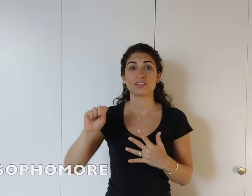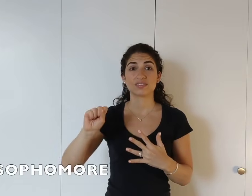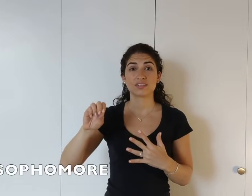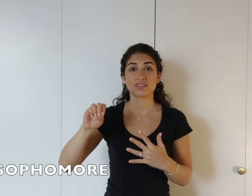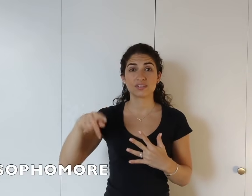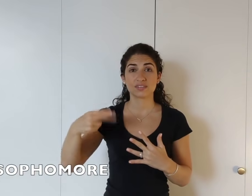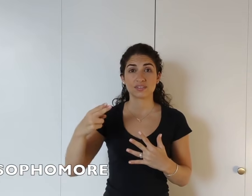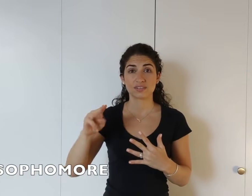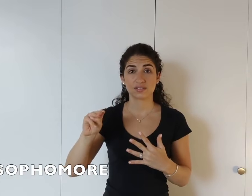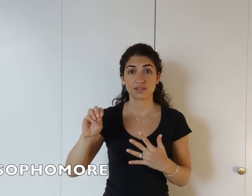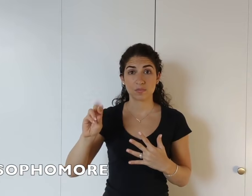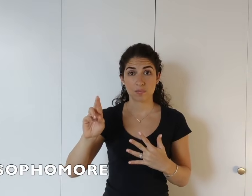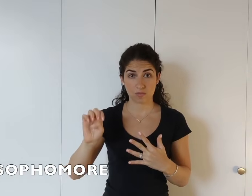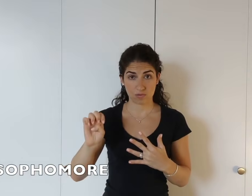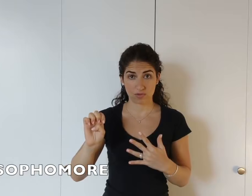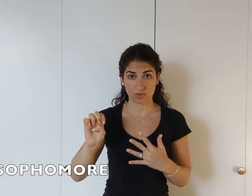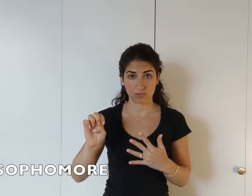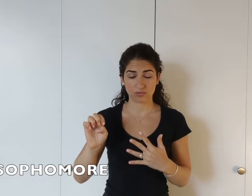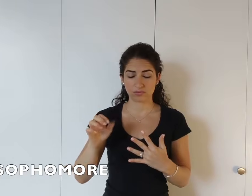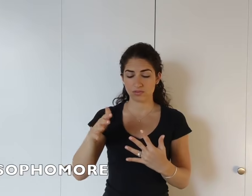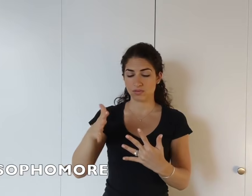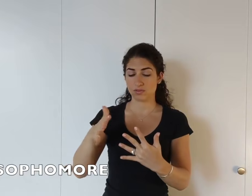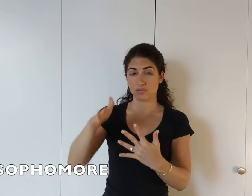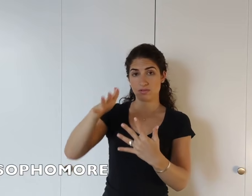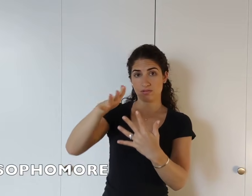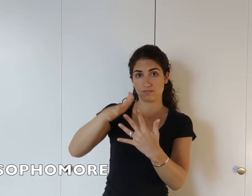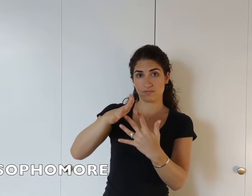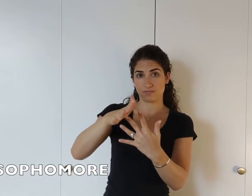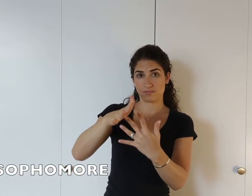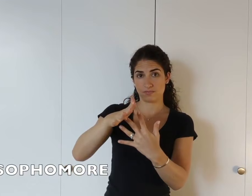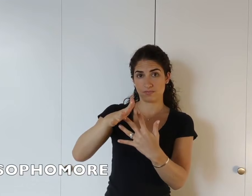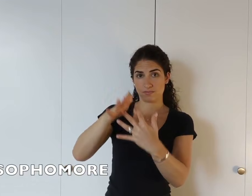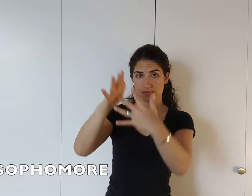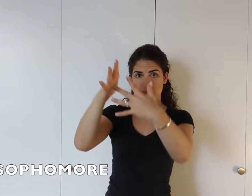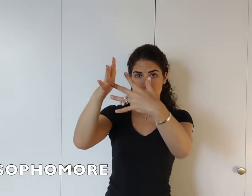For sophomore, we move to the middle finger.